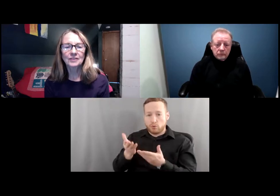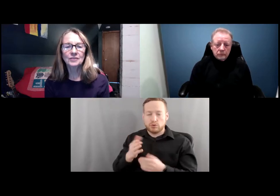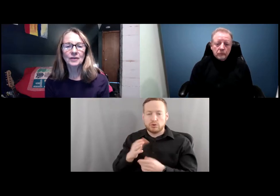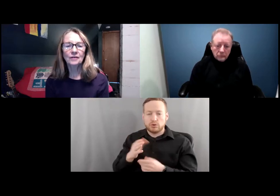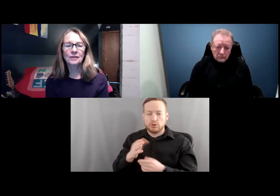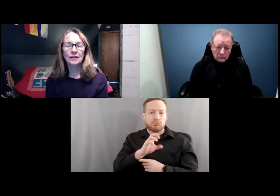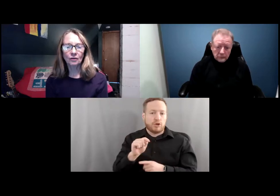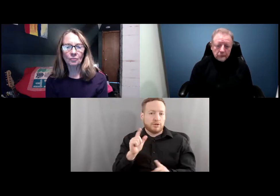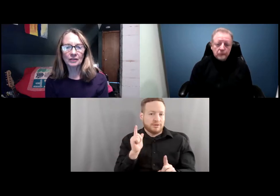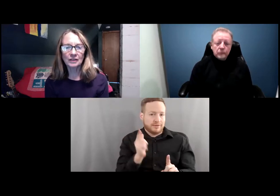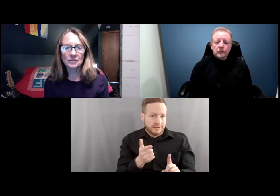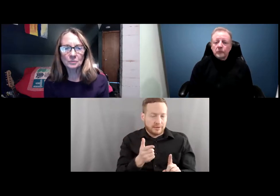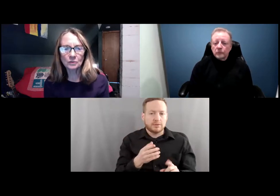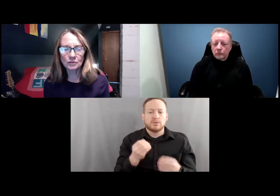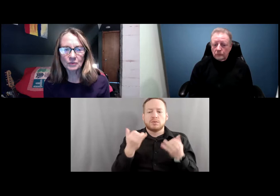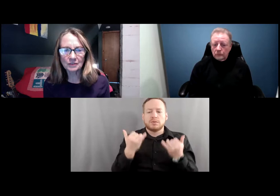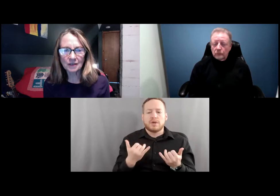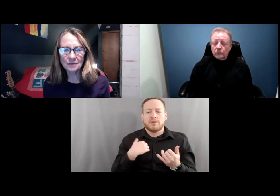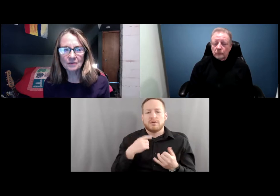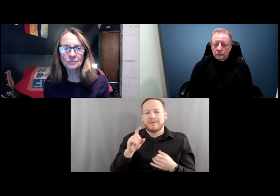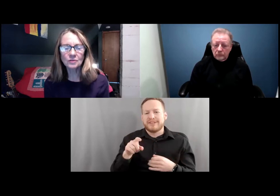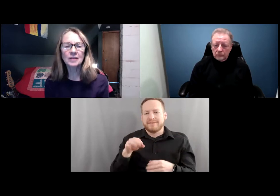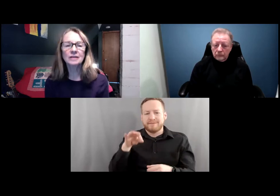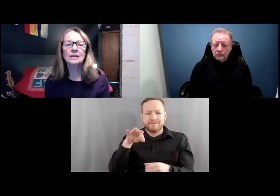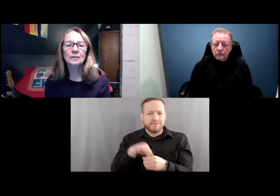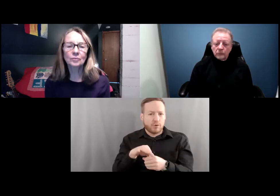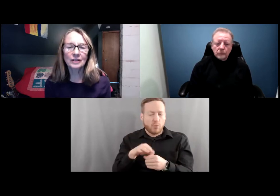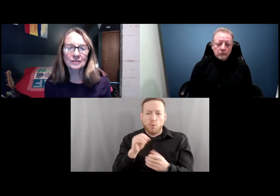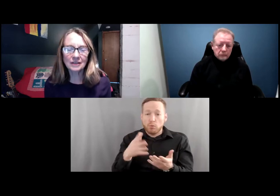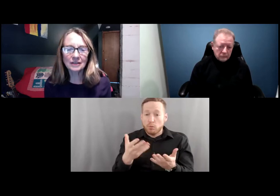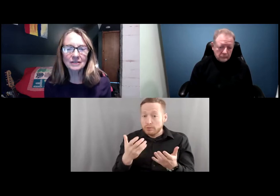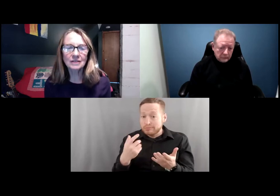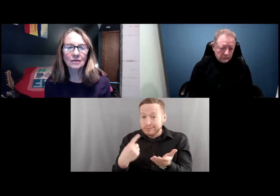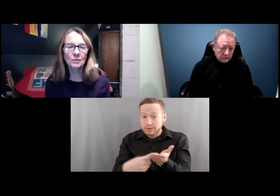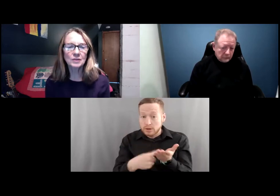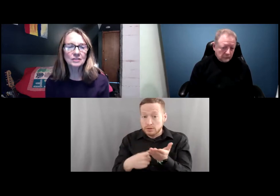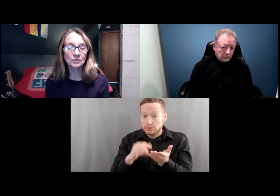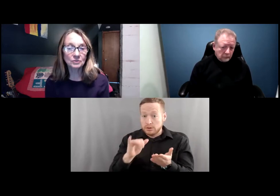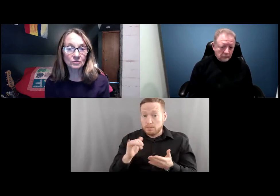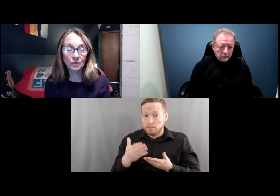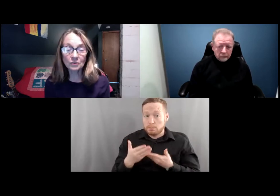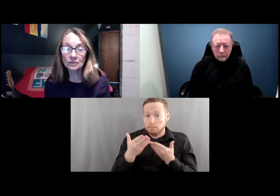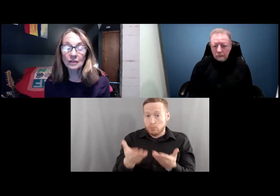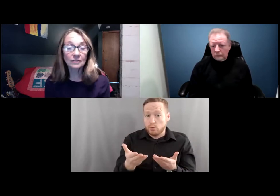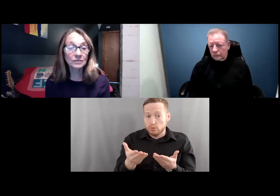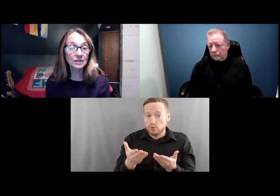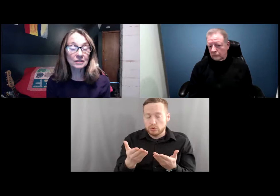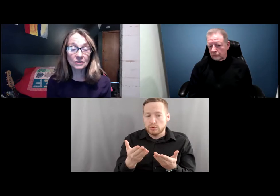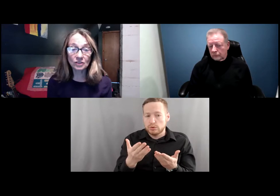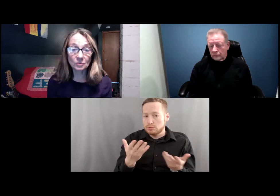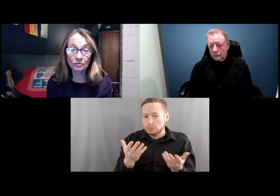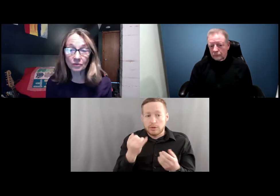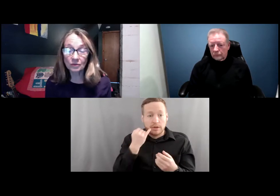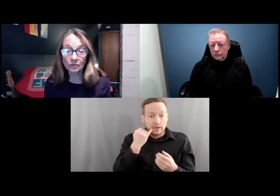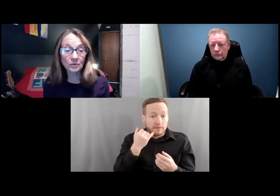Okay, so Caroline Obrecht has moved to accept this format. Brett has seconded. Now all we need to do is vote. If there's any